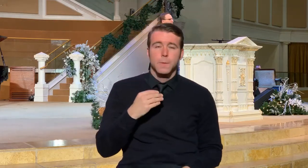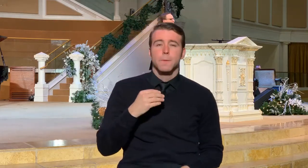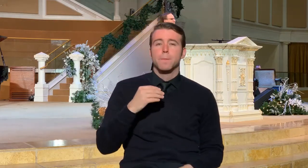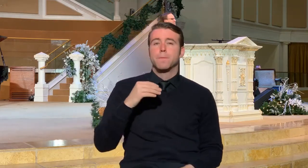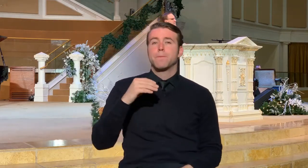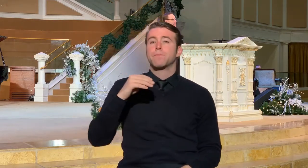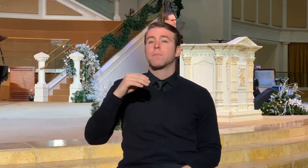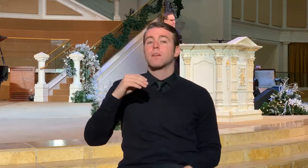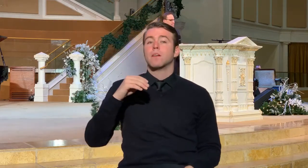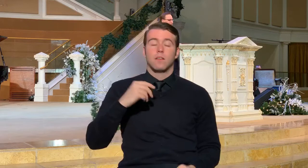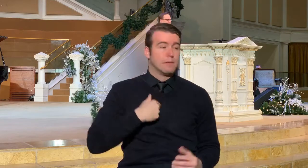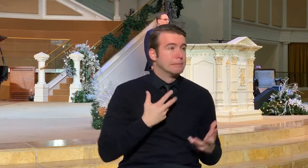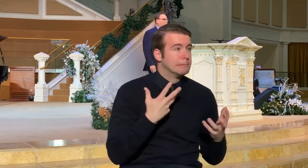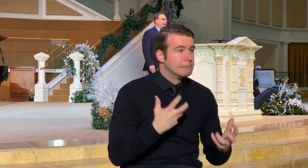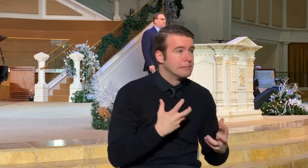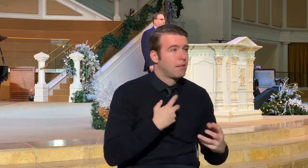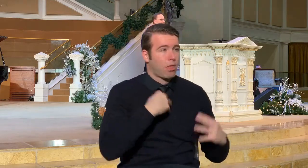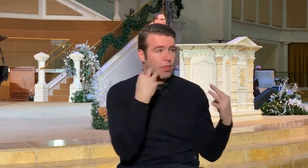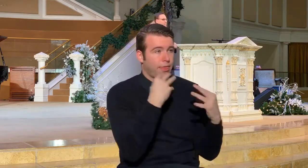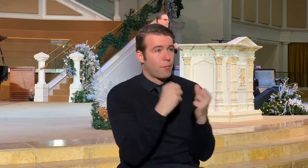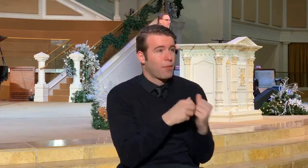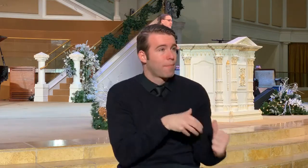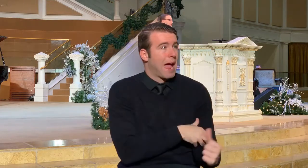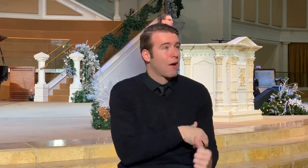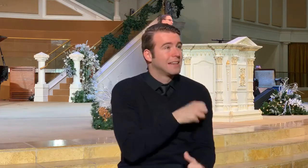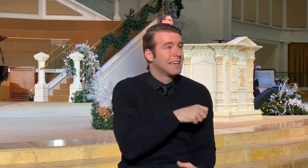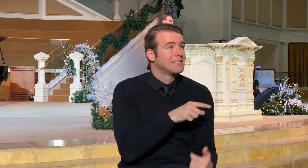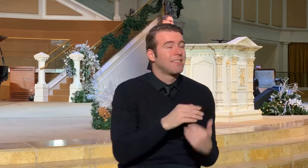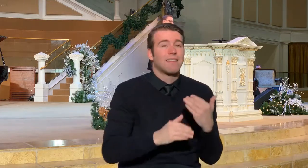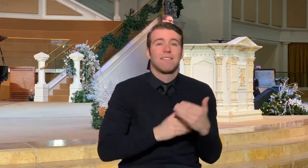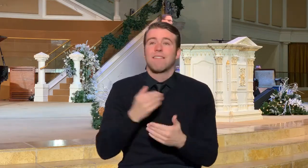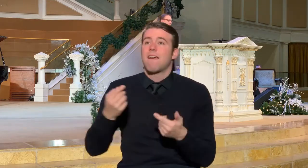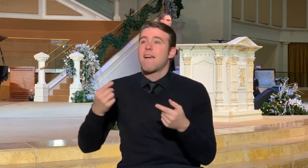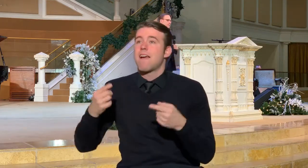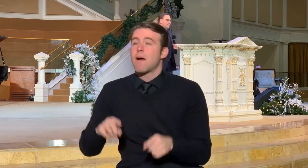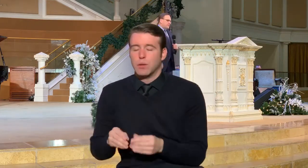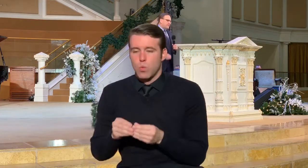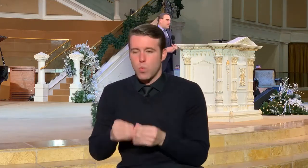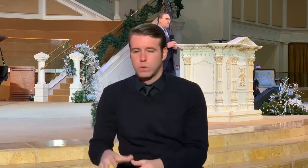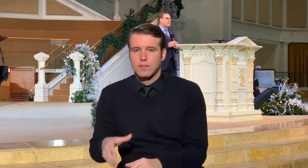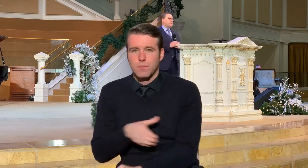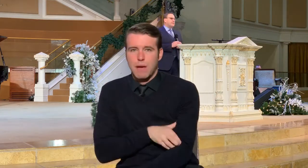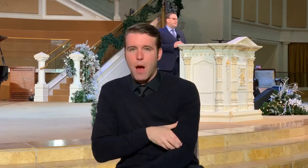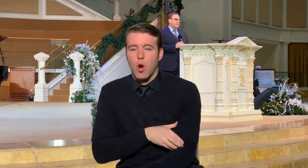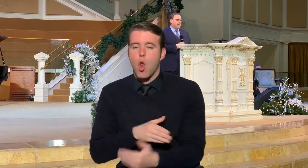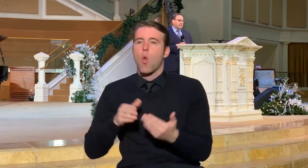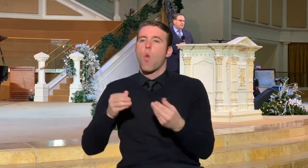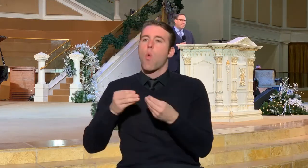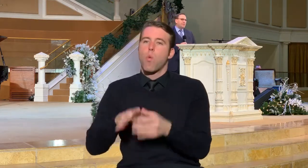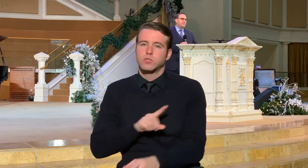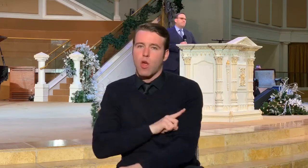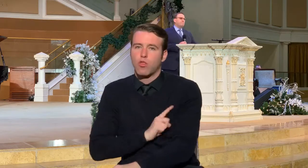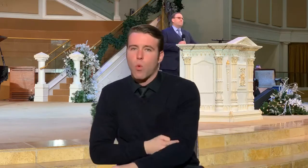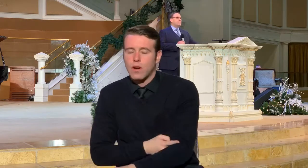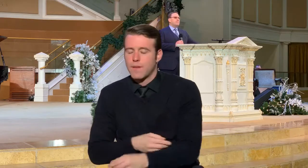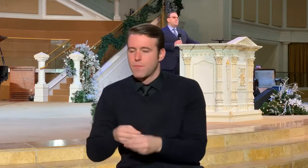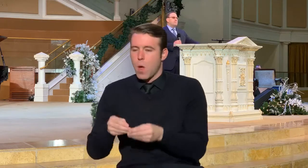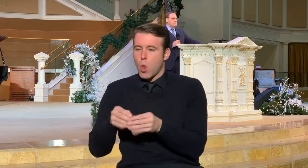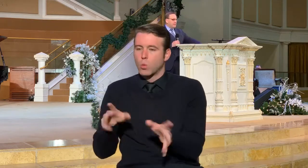self-will path, lust power winds up losing its power, its authority, its